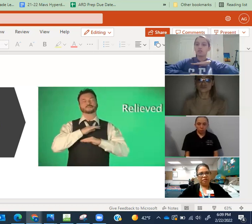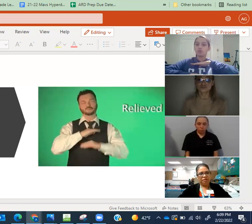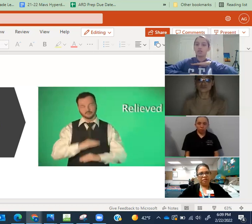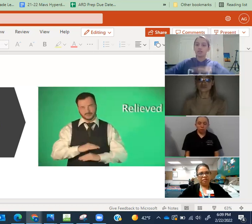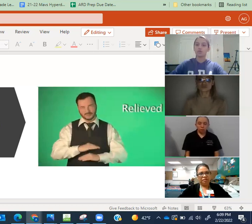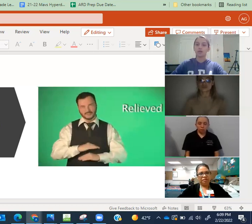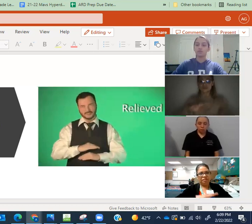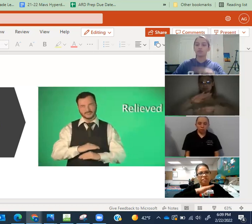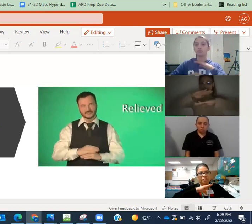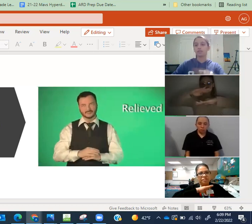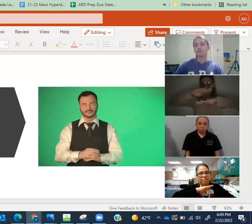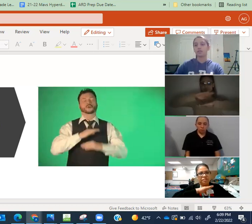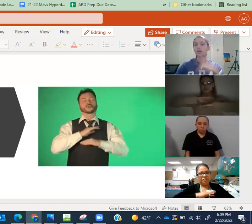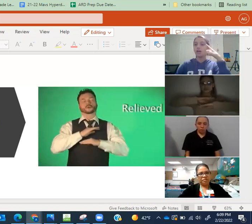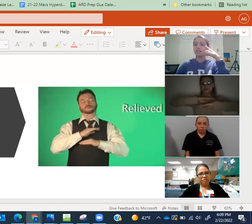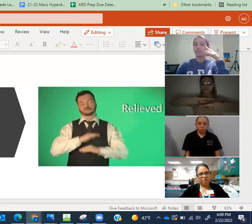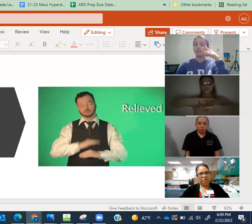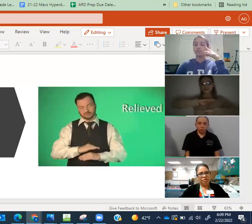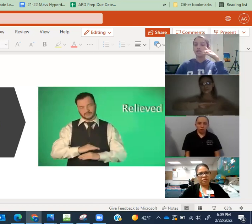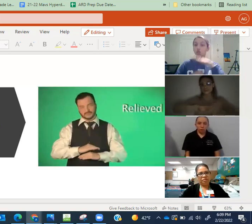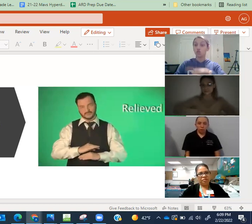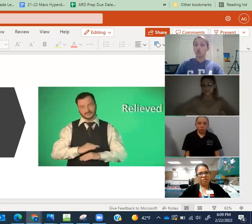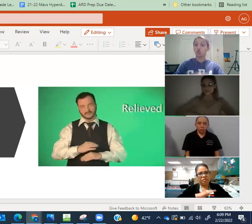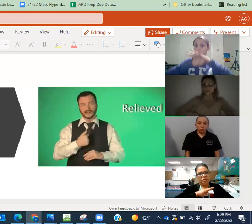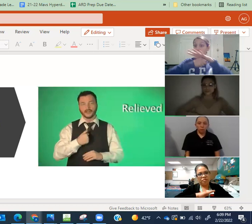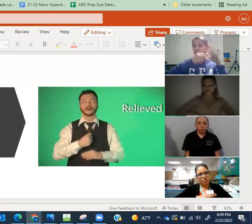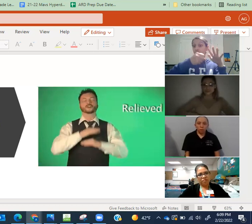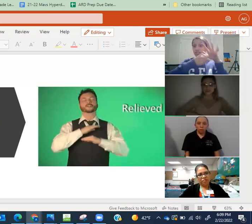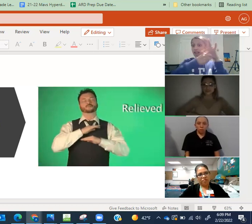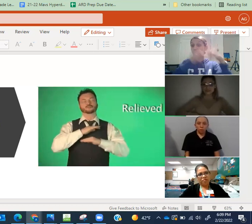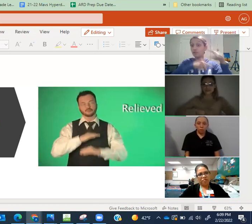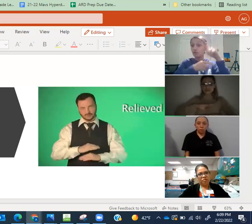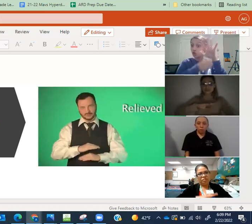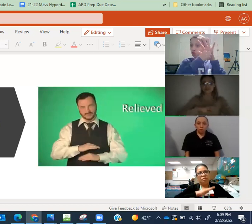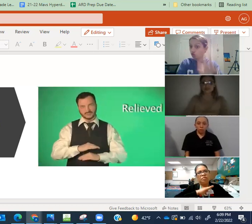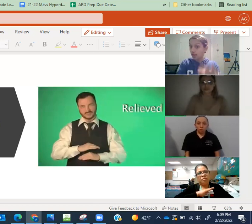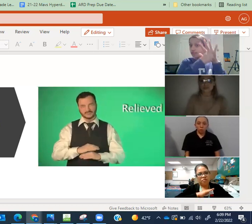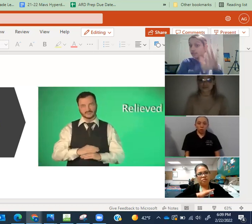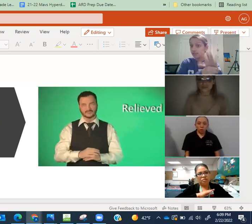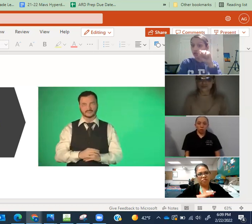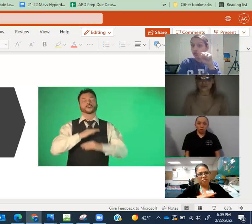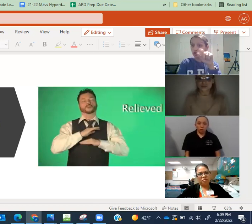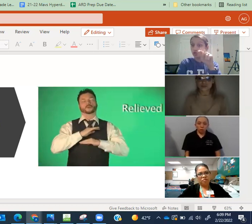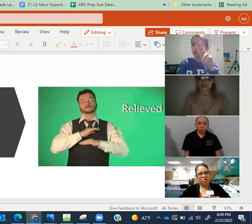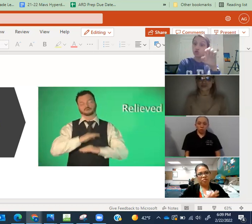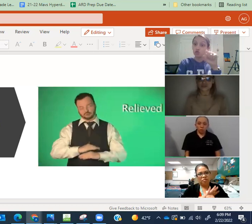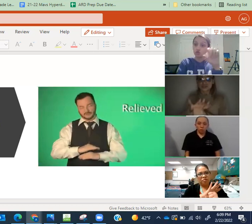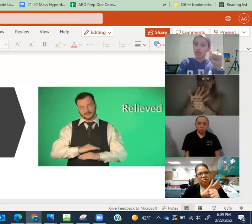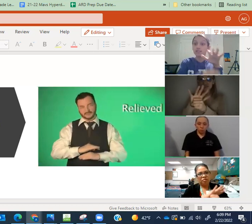just, yeah, the two hands, they go down. Relieved. I think of like this is a sign for stress.